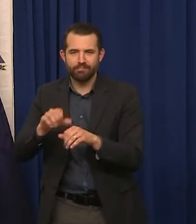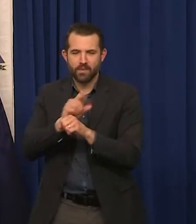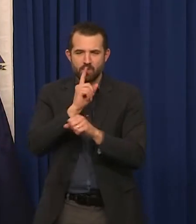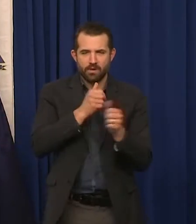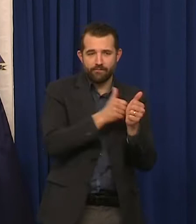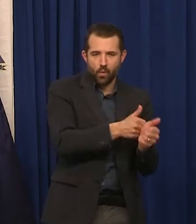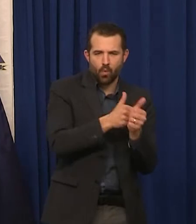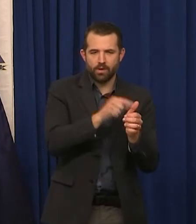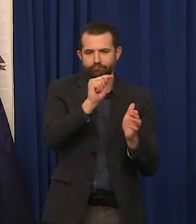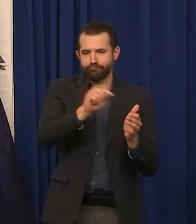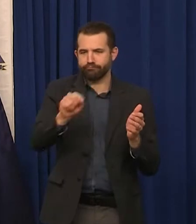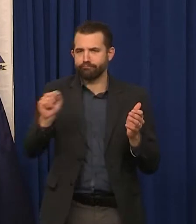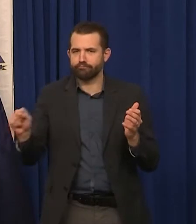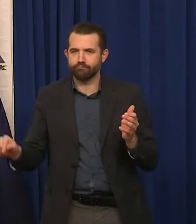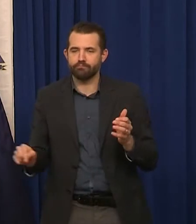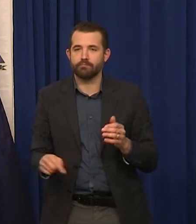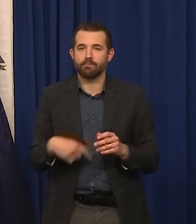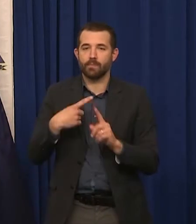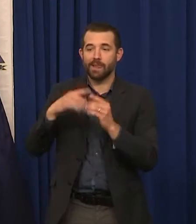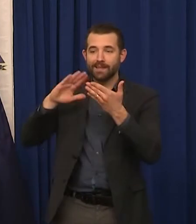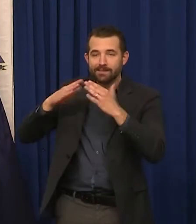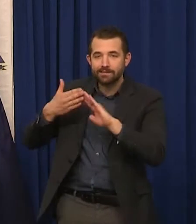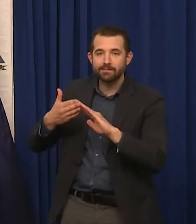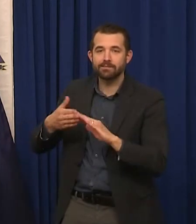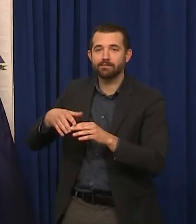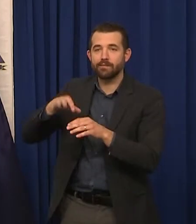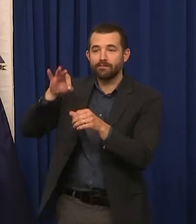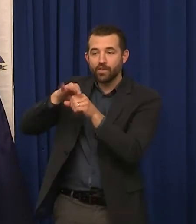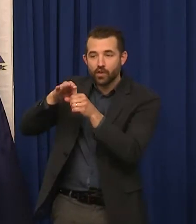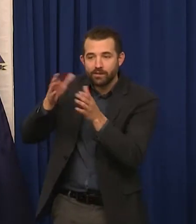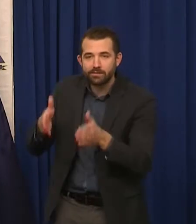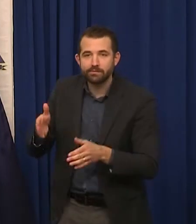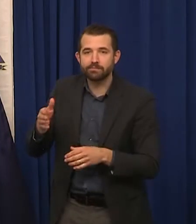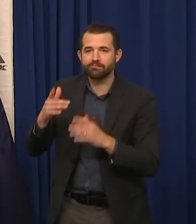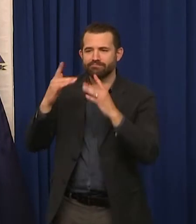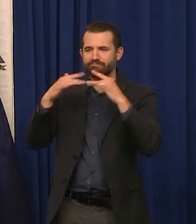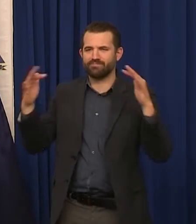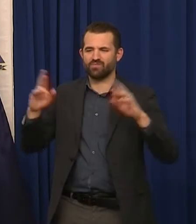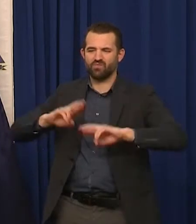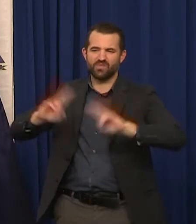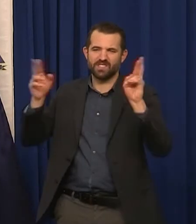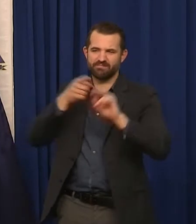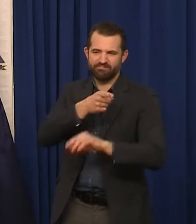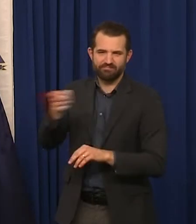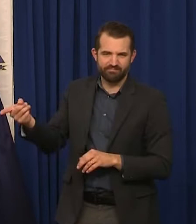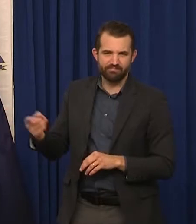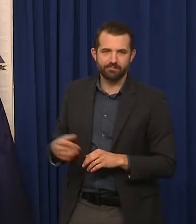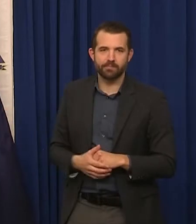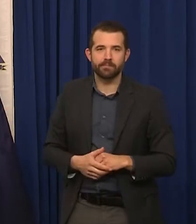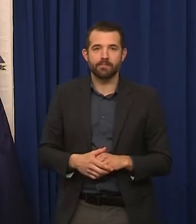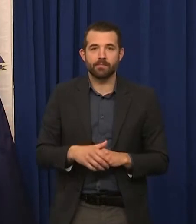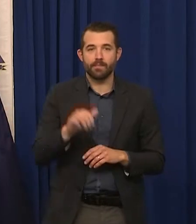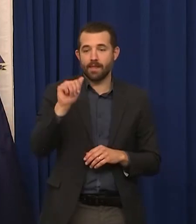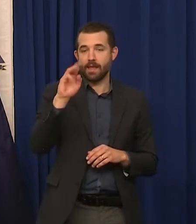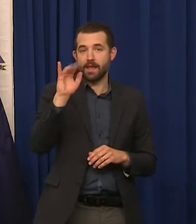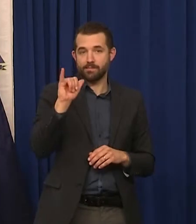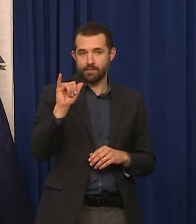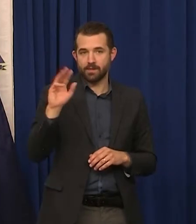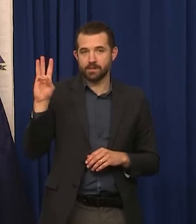city officials about how these situations would go. I'd like to turn next to Amy Brown over at WERU. Go ahead,